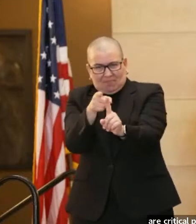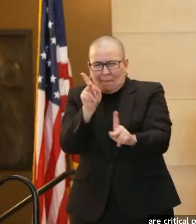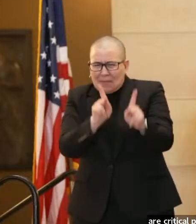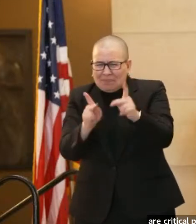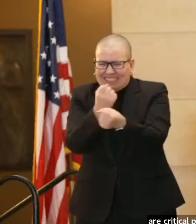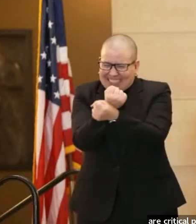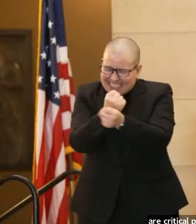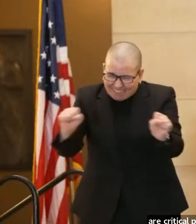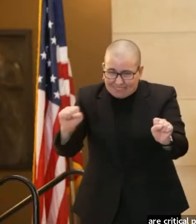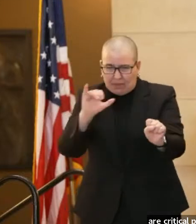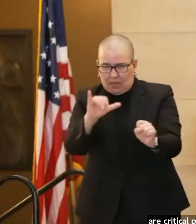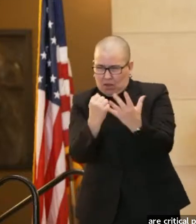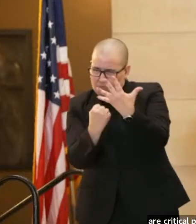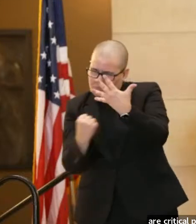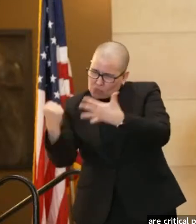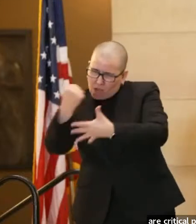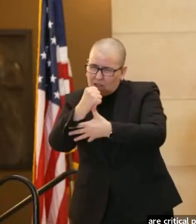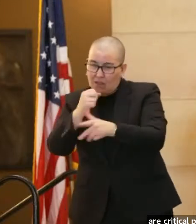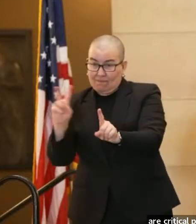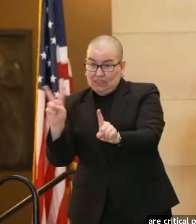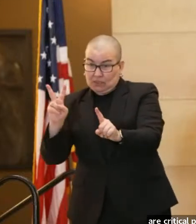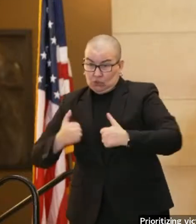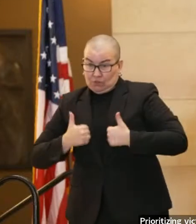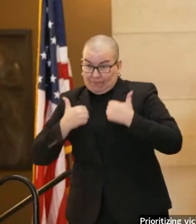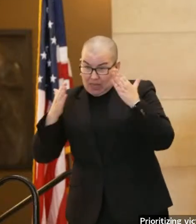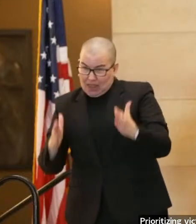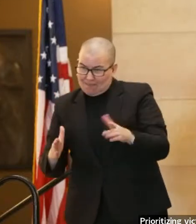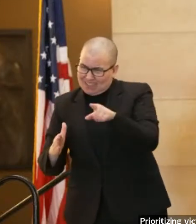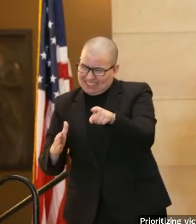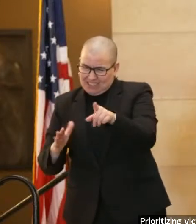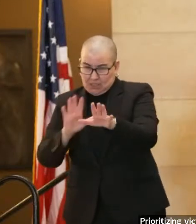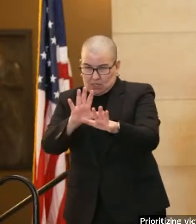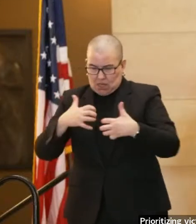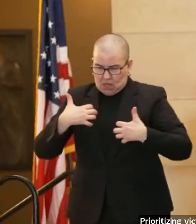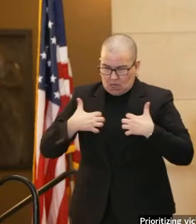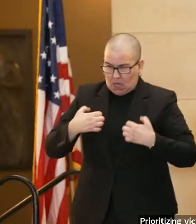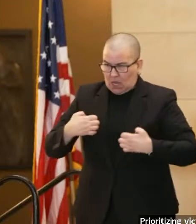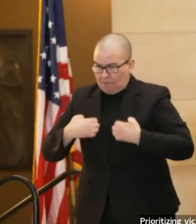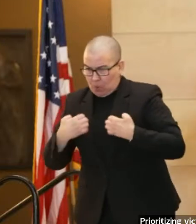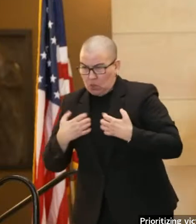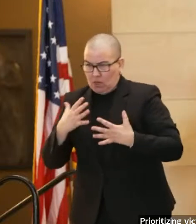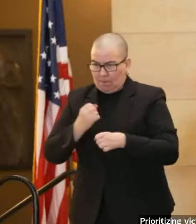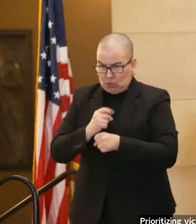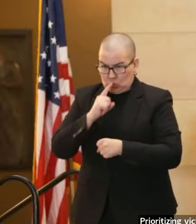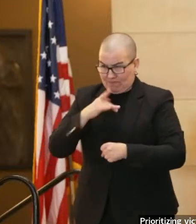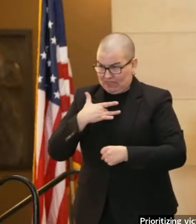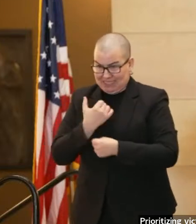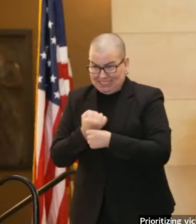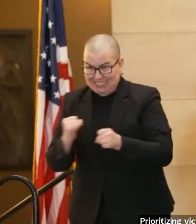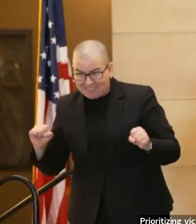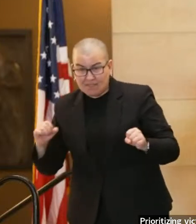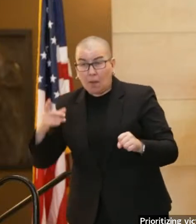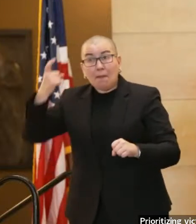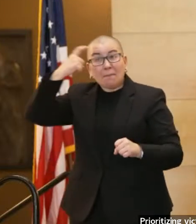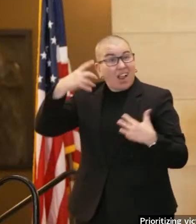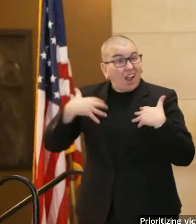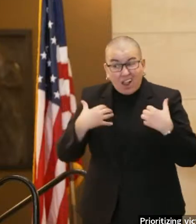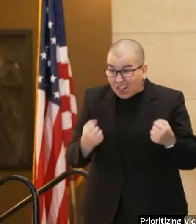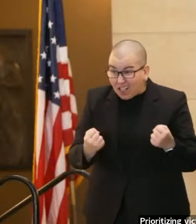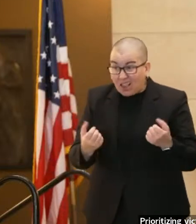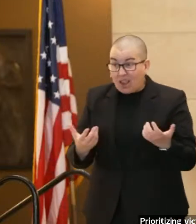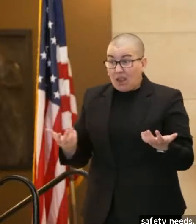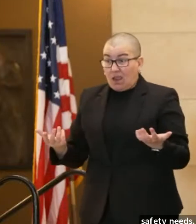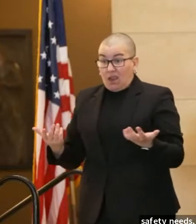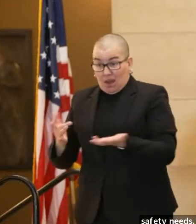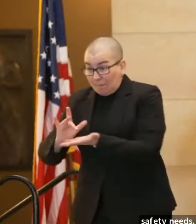survivors' physical and emotional safety needs, providing legal support, medical care, mental health services, addressing immediate